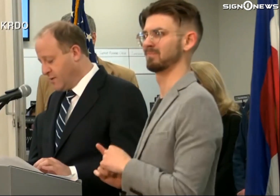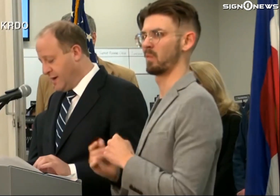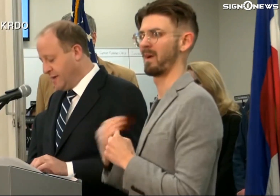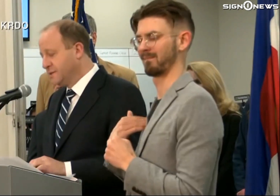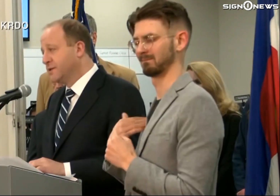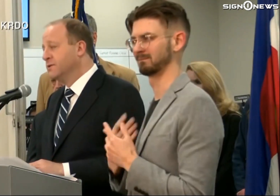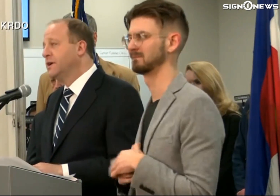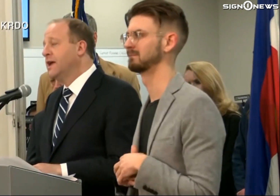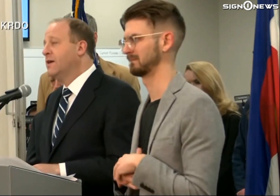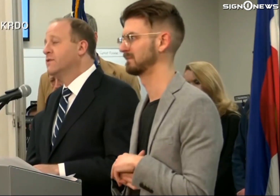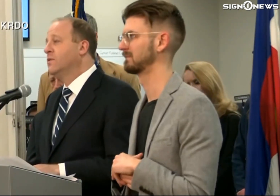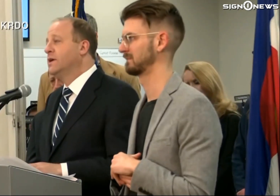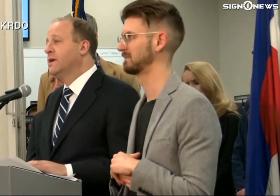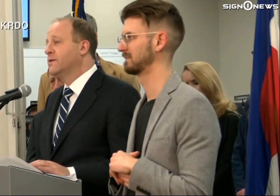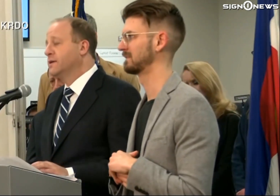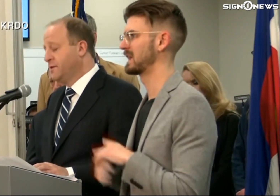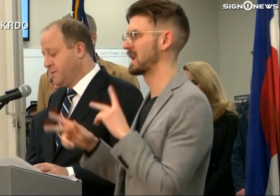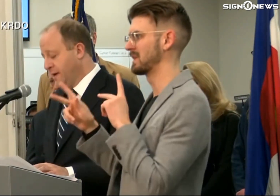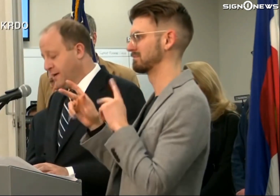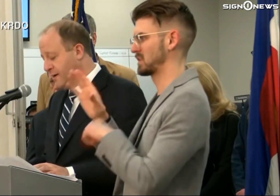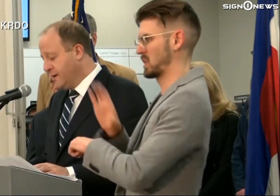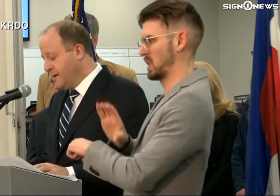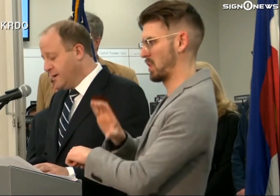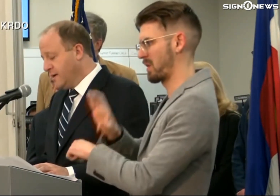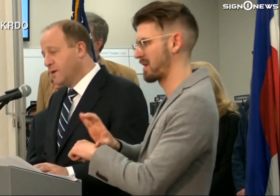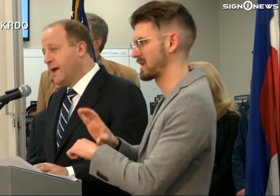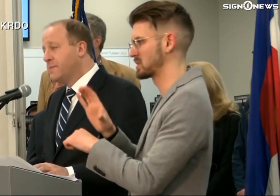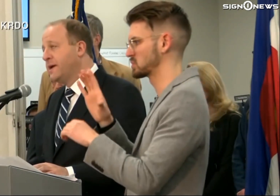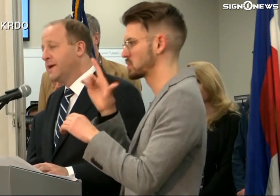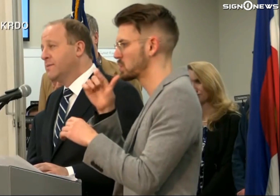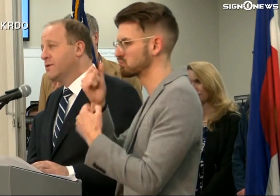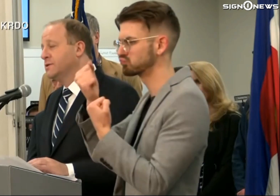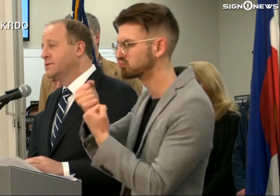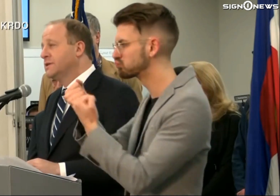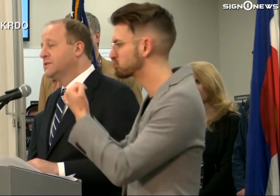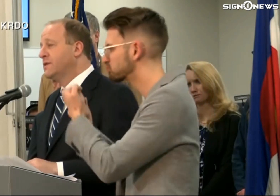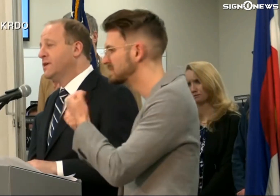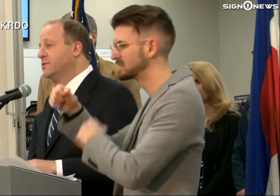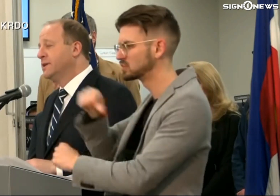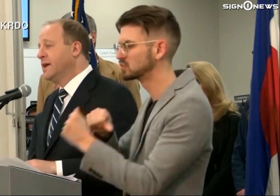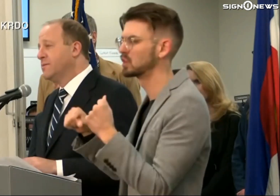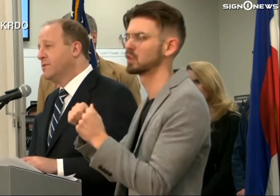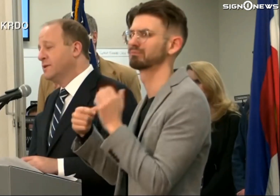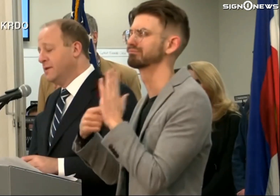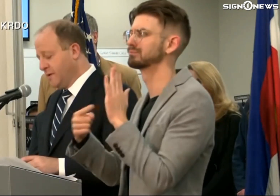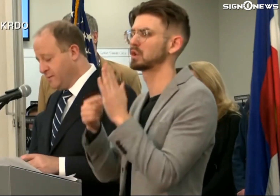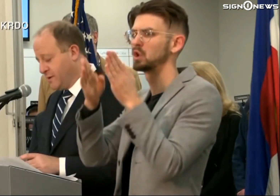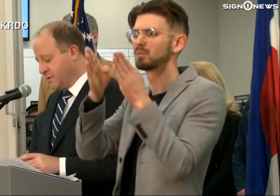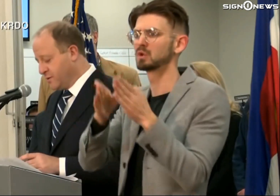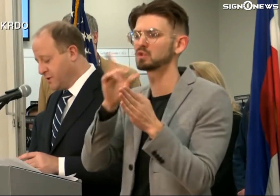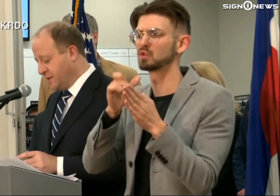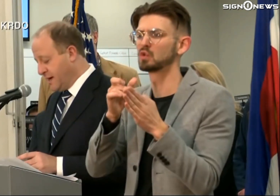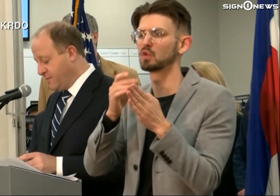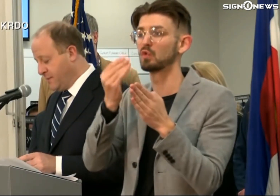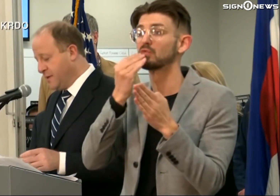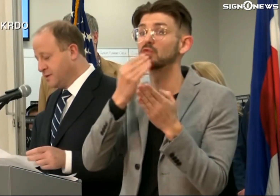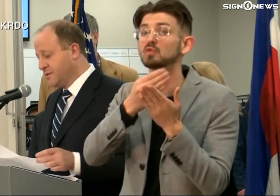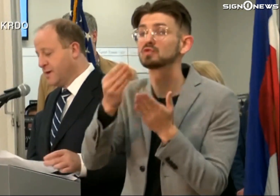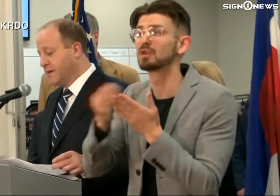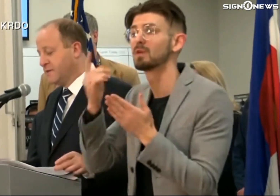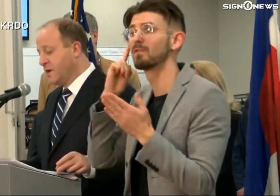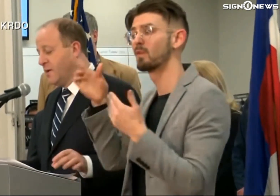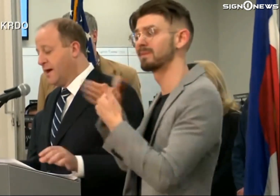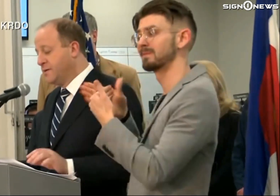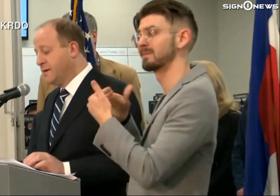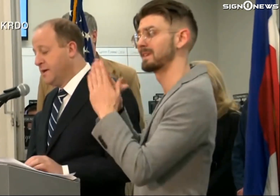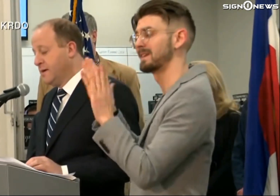goodness of Coloradans that are looking out for one another. It could mean a young man picking up groceries for an elderly neighbor and leaving them on their doorstep so